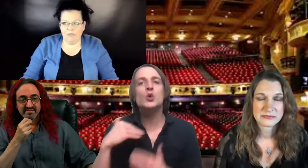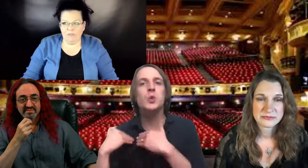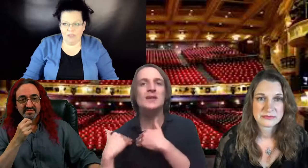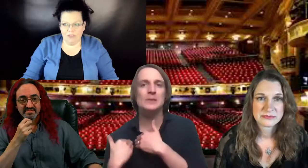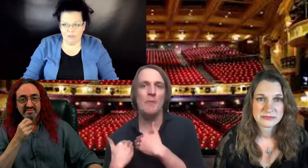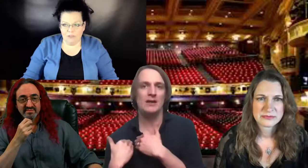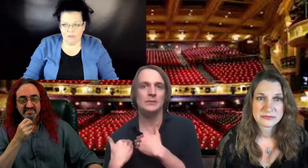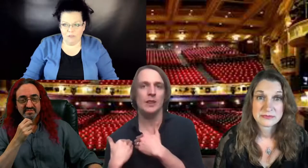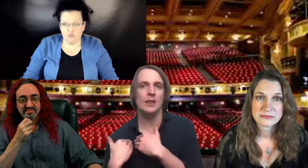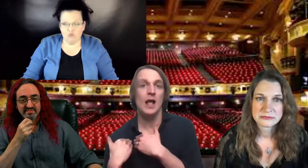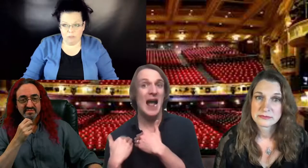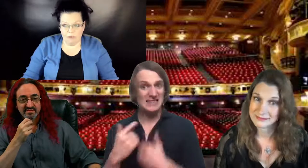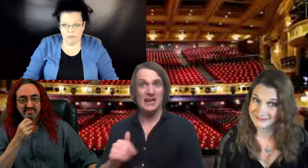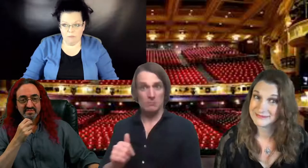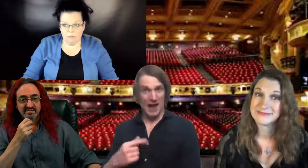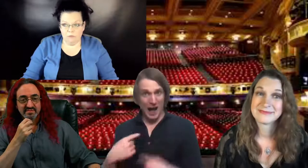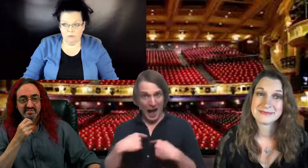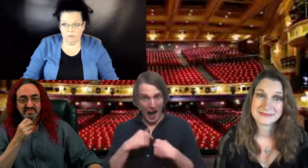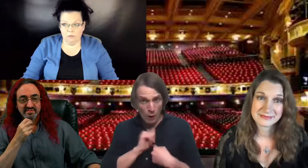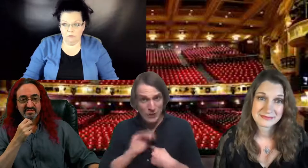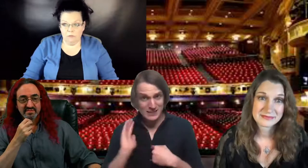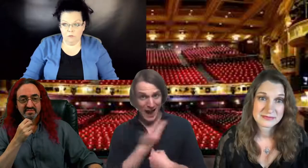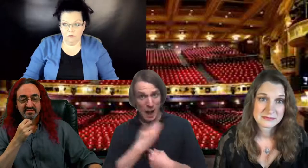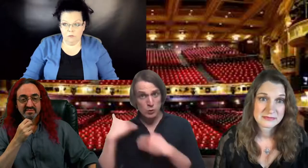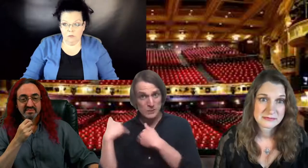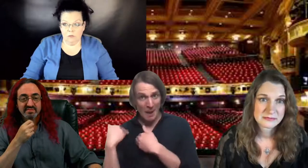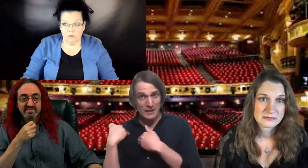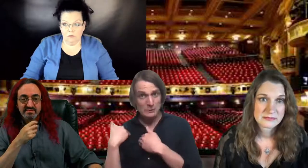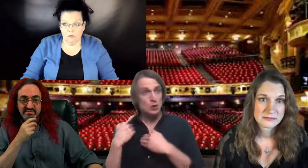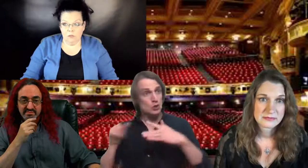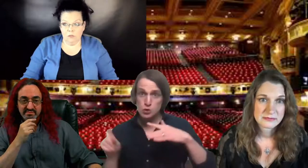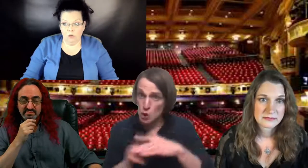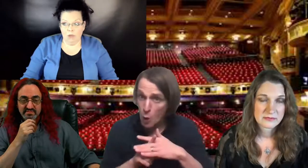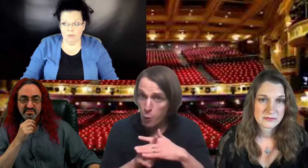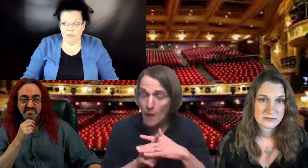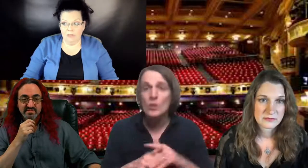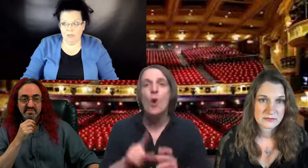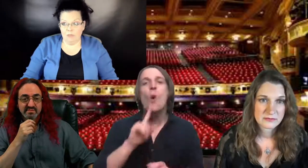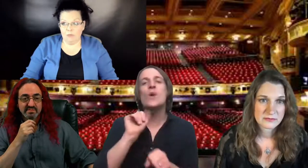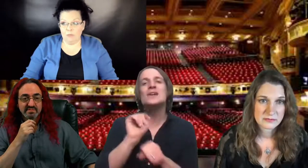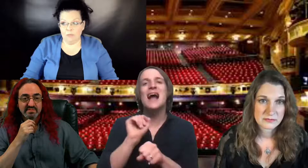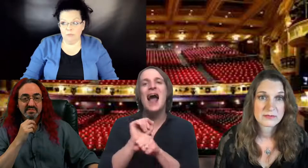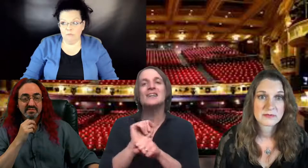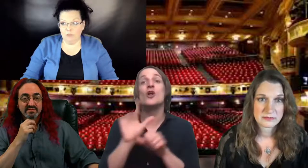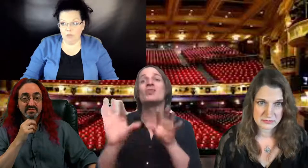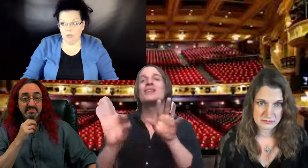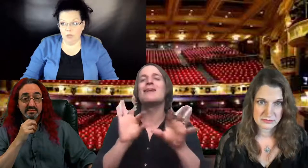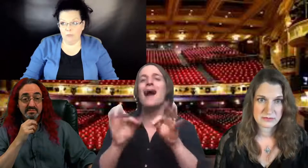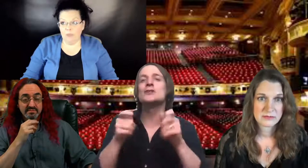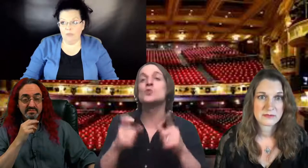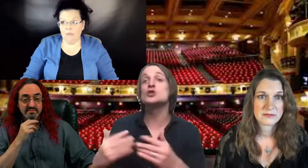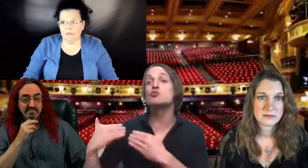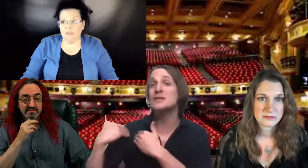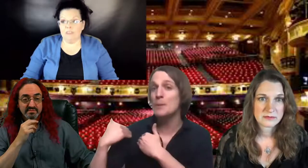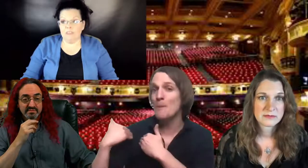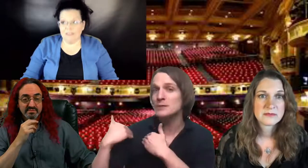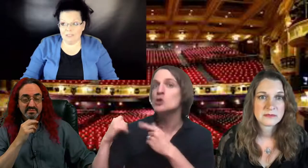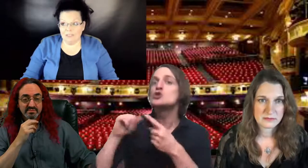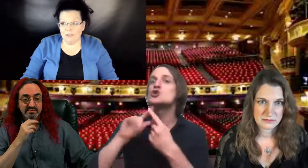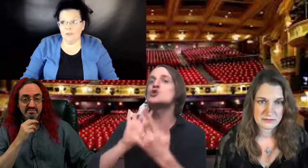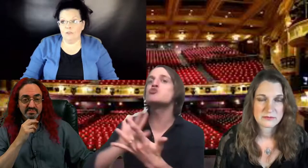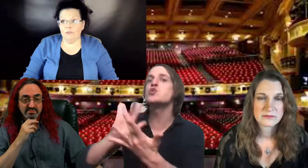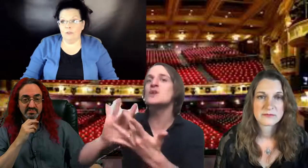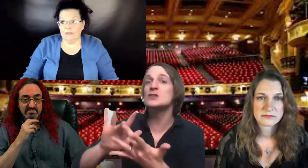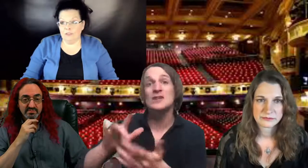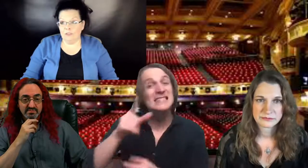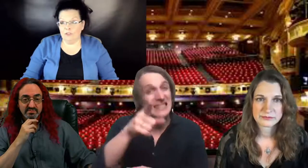like, we have to ask ourselves, who's responsible? You know, I would say that I'm responsible for showing up and